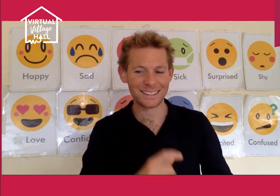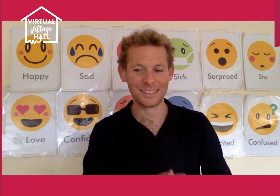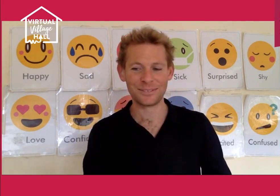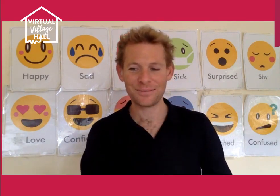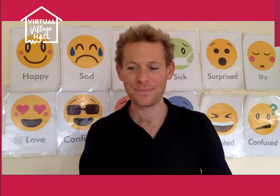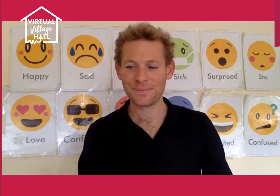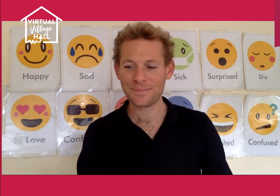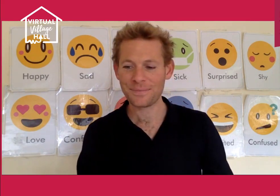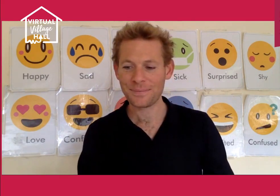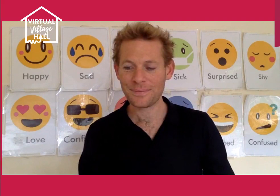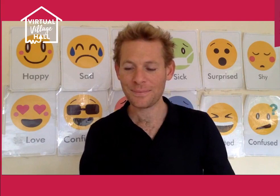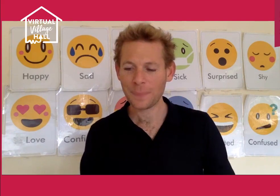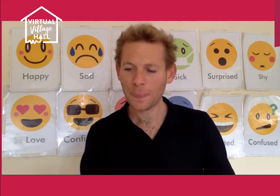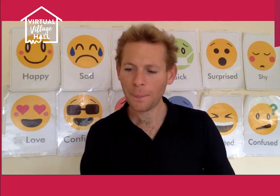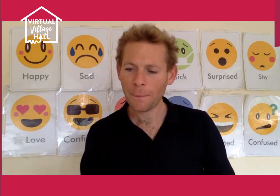Number 10,